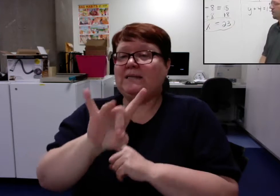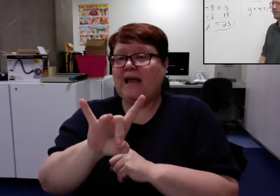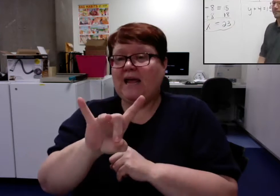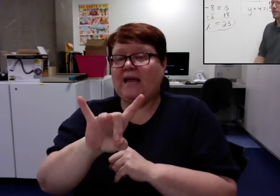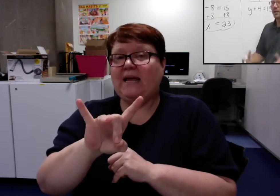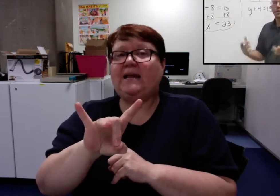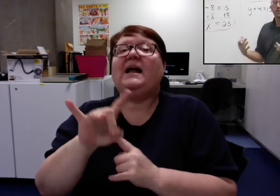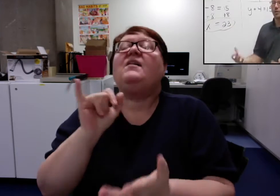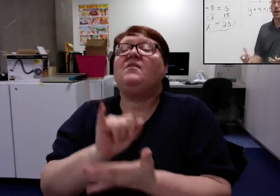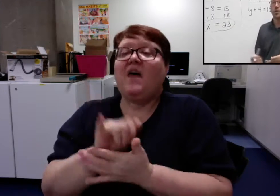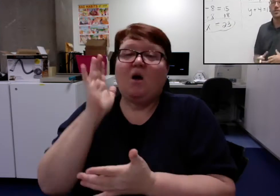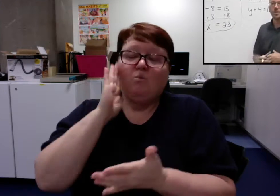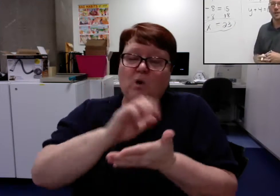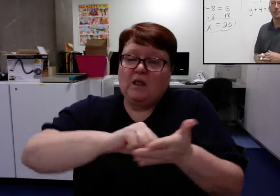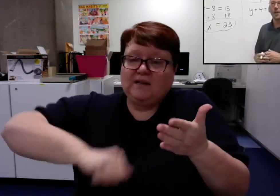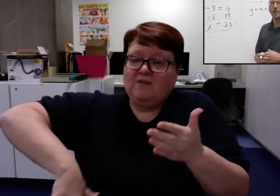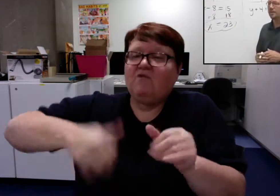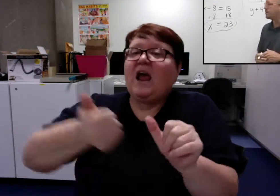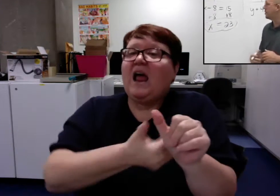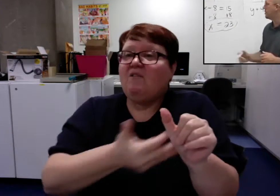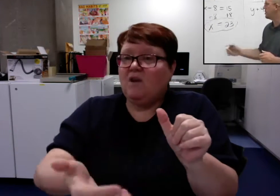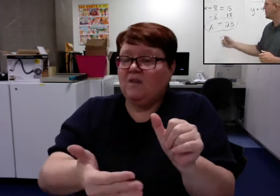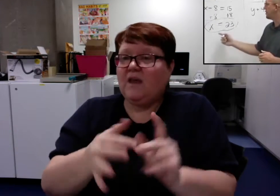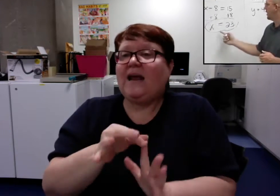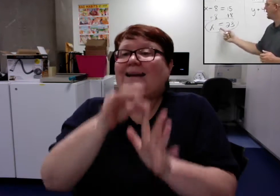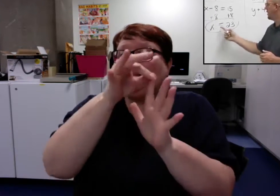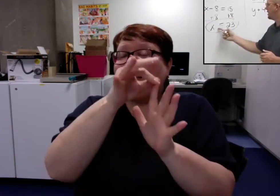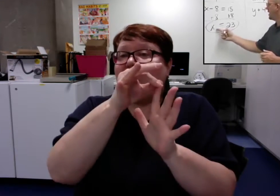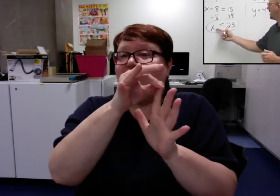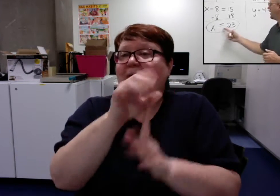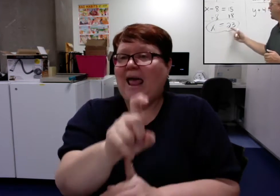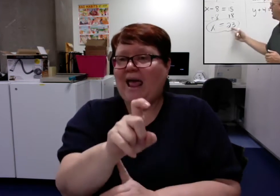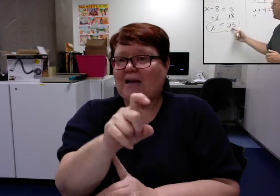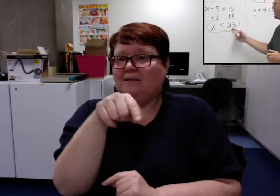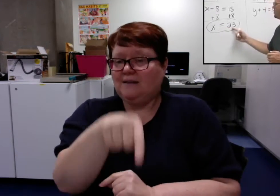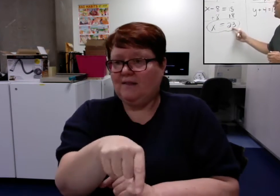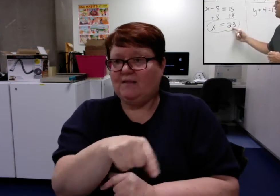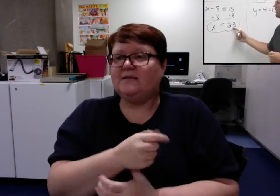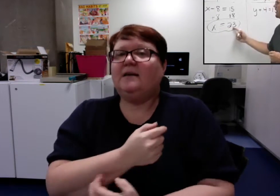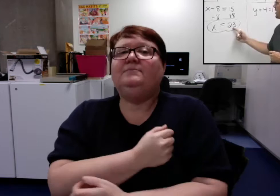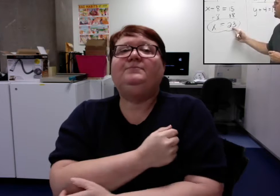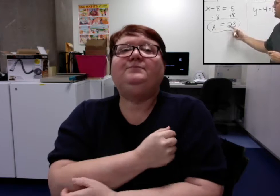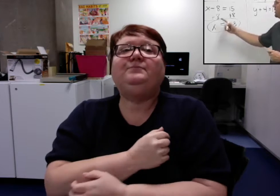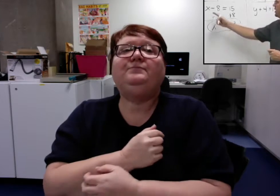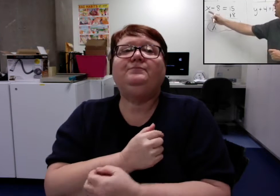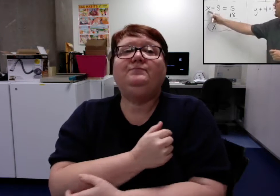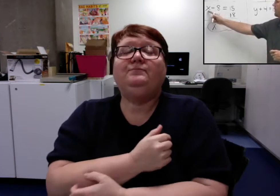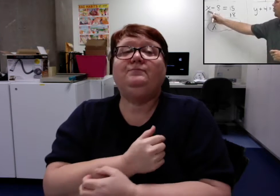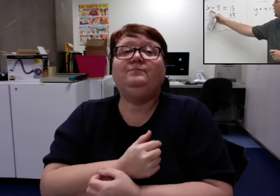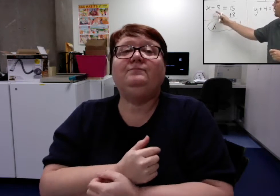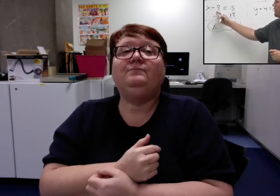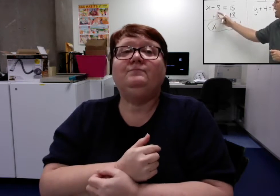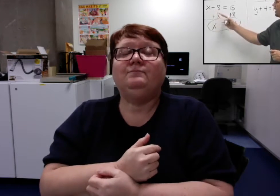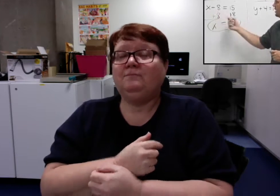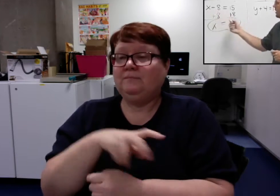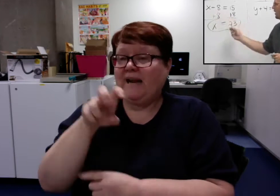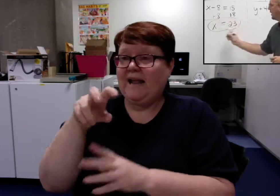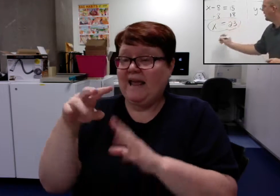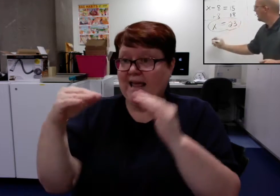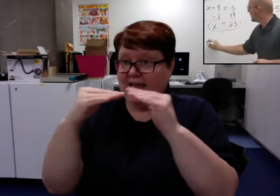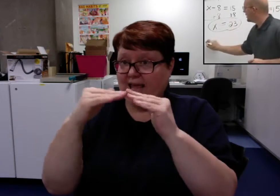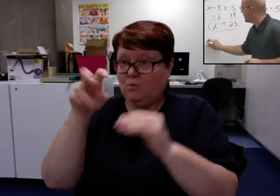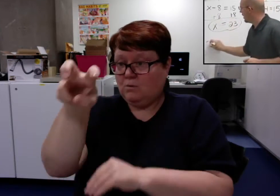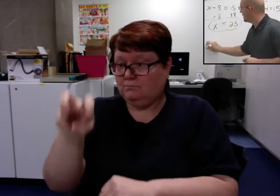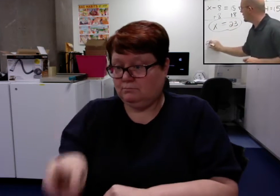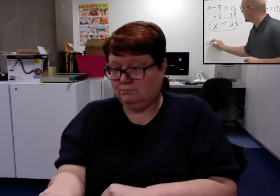to 23. You can always verify that your solution is correct by taking the number that you get for the answer and putting it back in